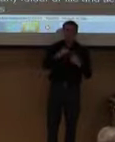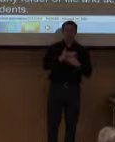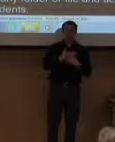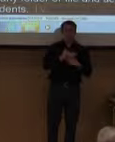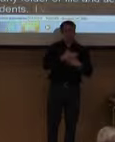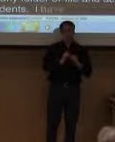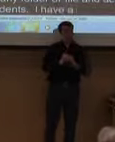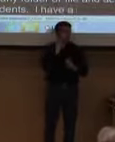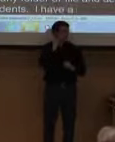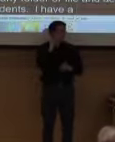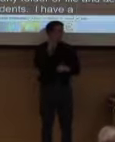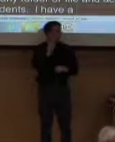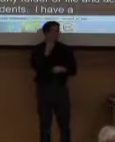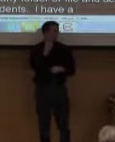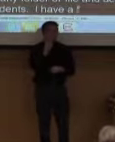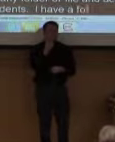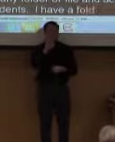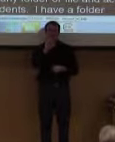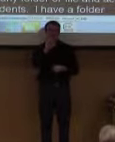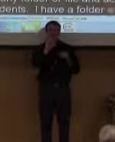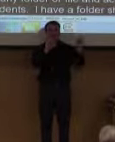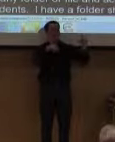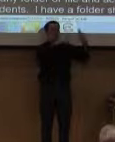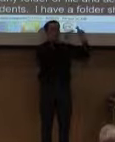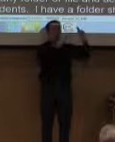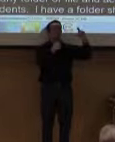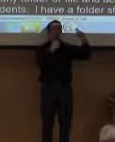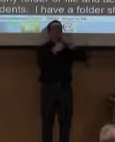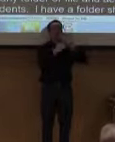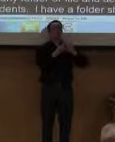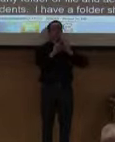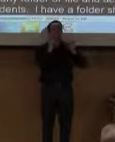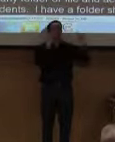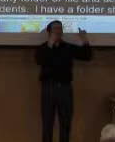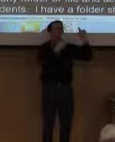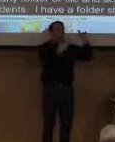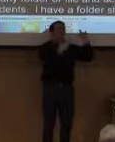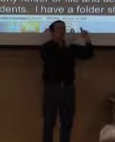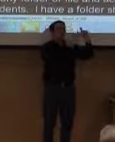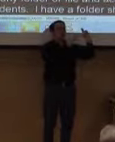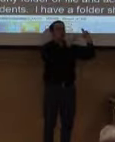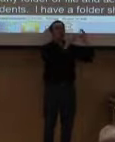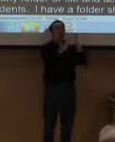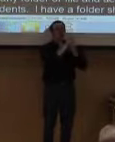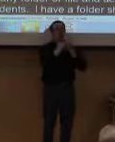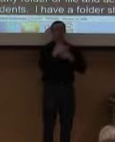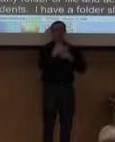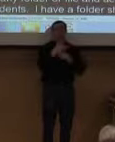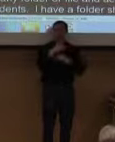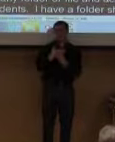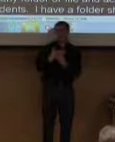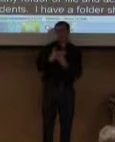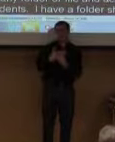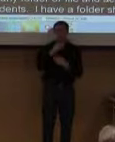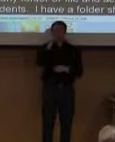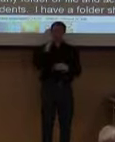shared when I look at the icon of the folder and it shows a couple of heads, indicating that is a shared folder. If you